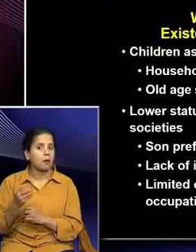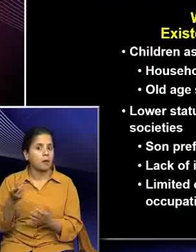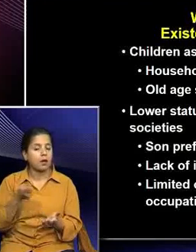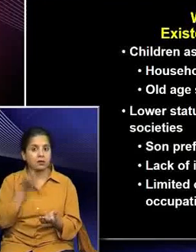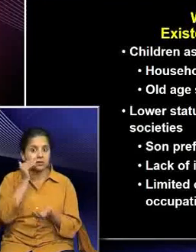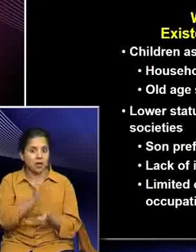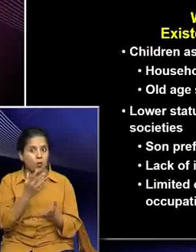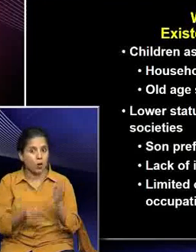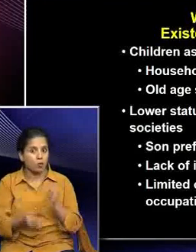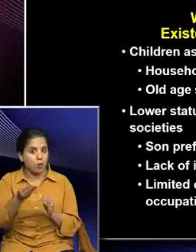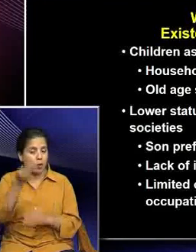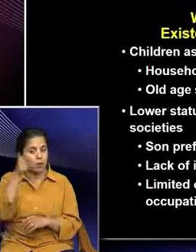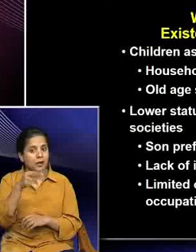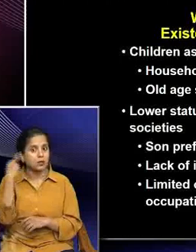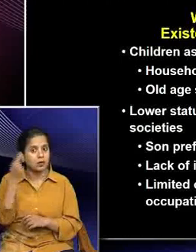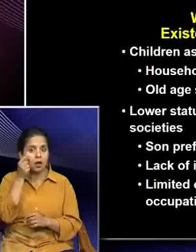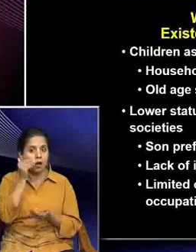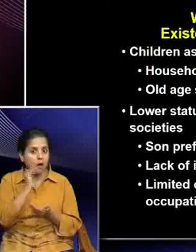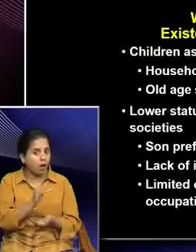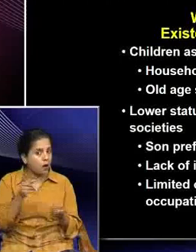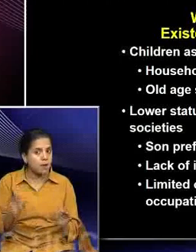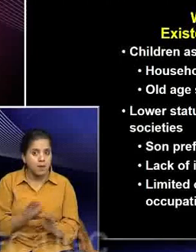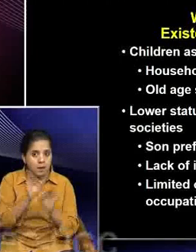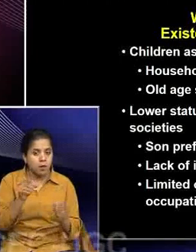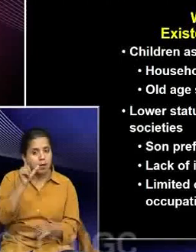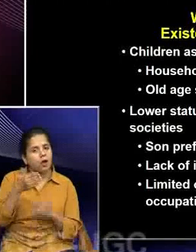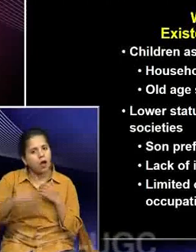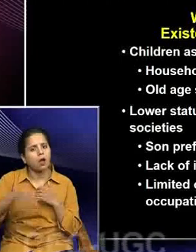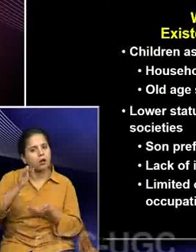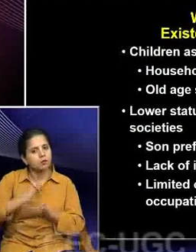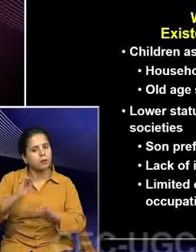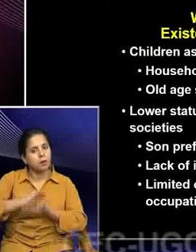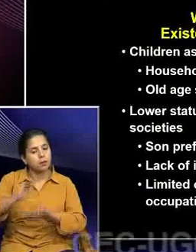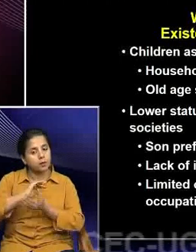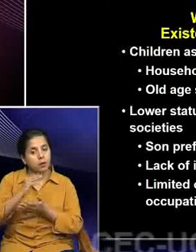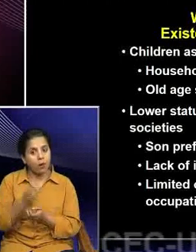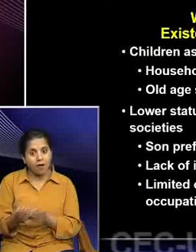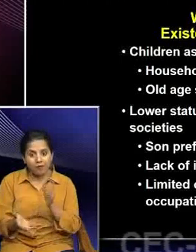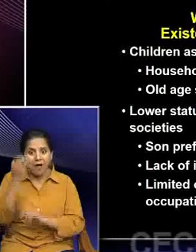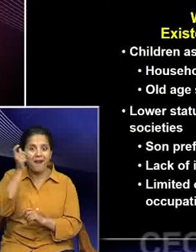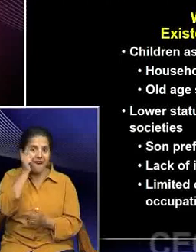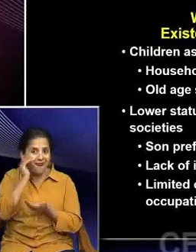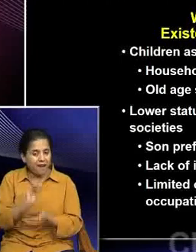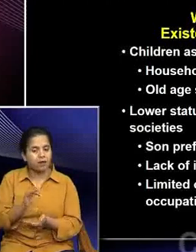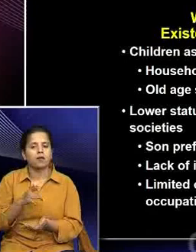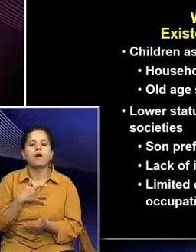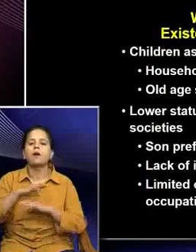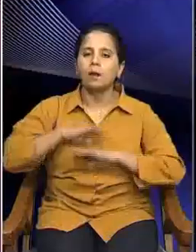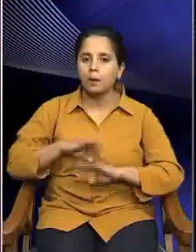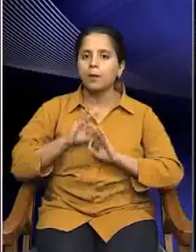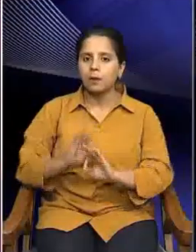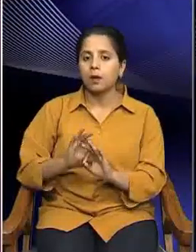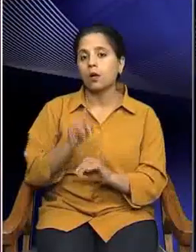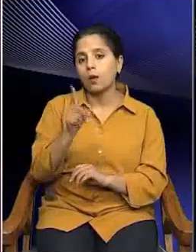high and for some reason son is not being born, so people will continue to have kids until they fulfill their desire to have at least one